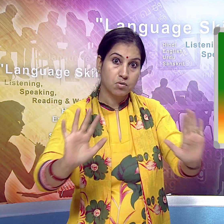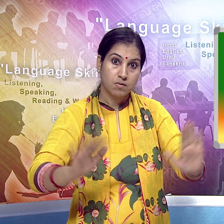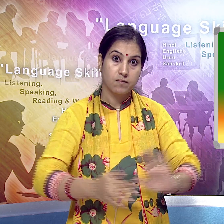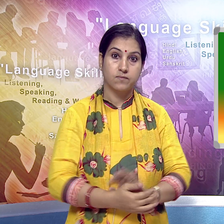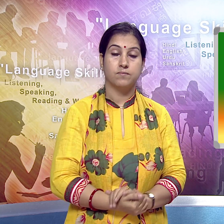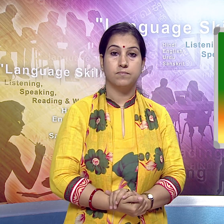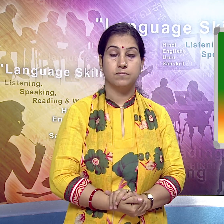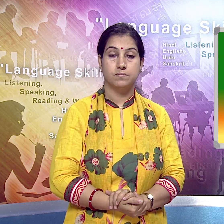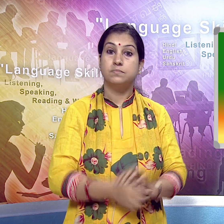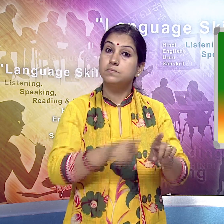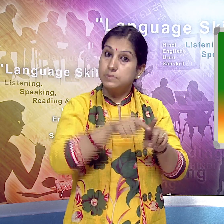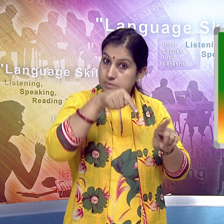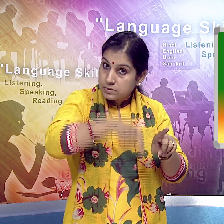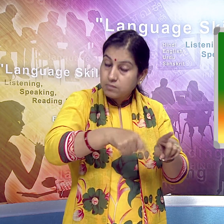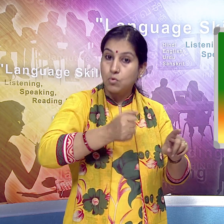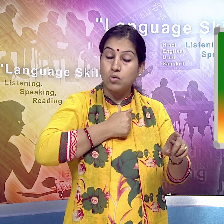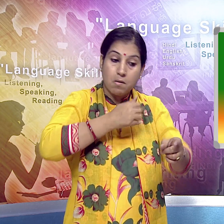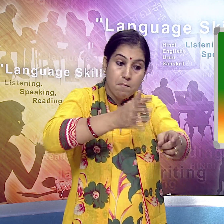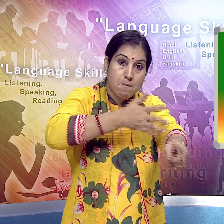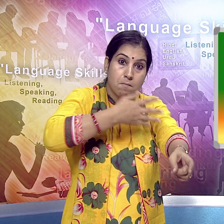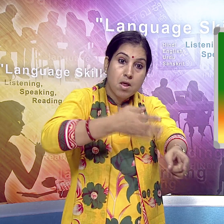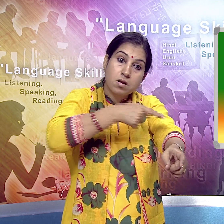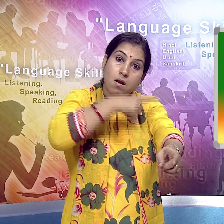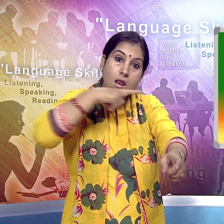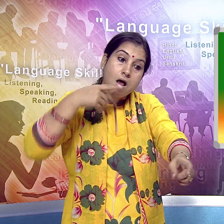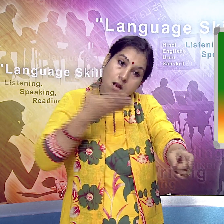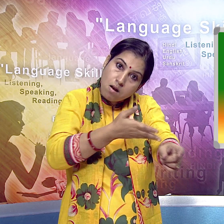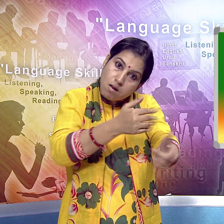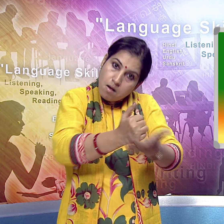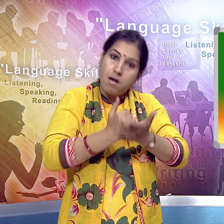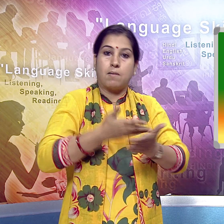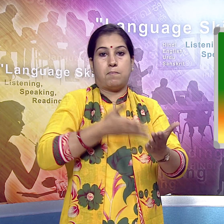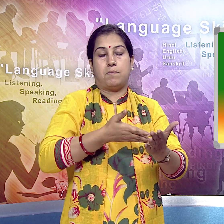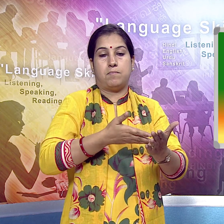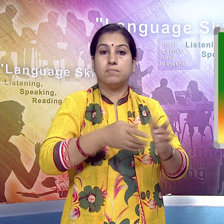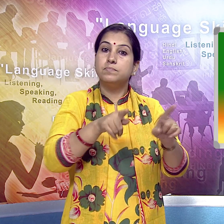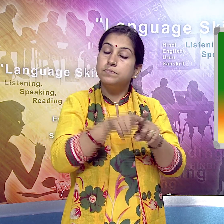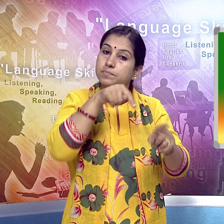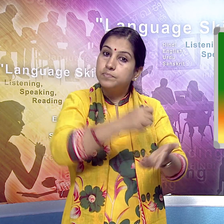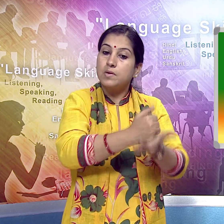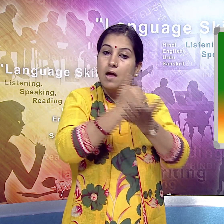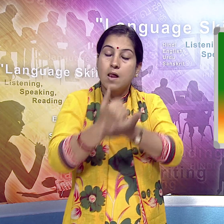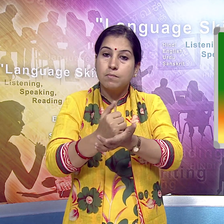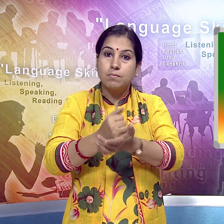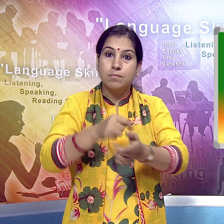And due to which our blood is red, and that it helps in transport of oxygen